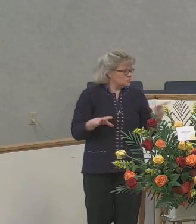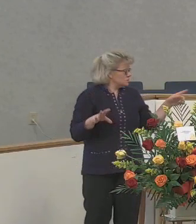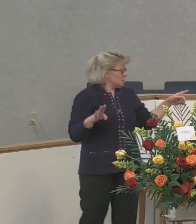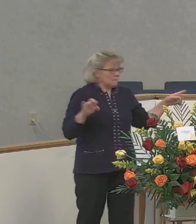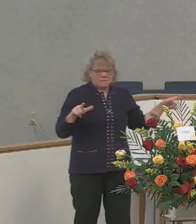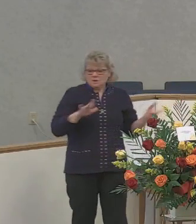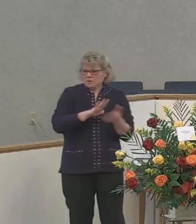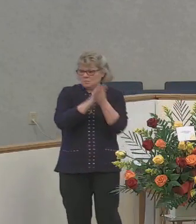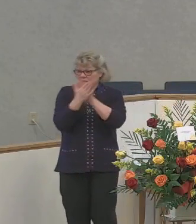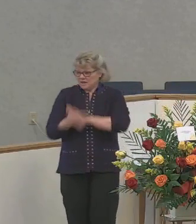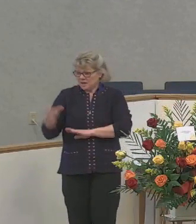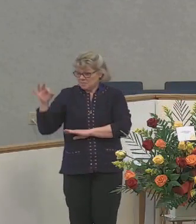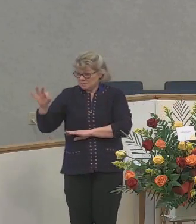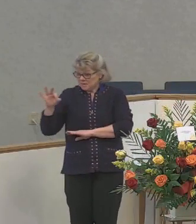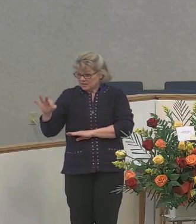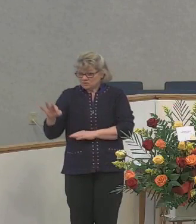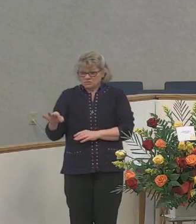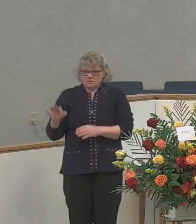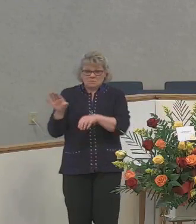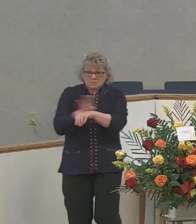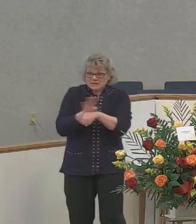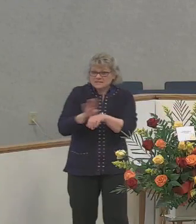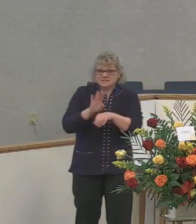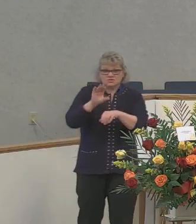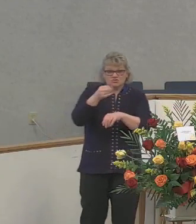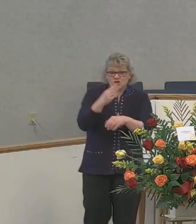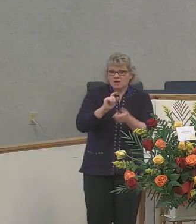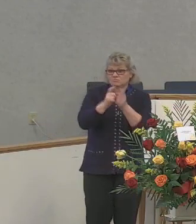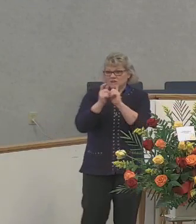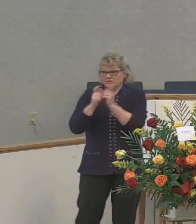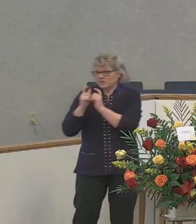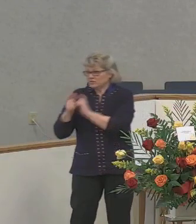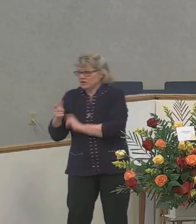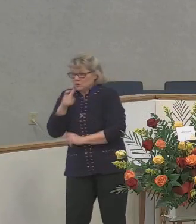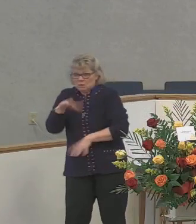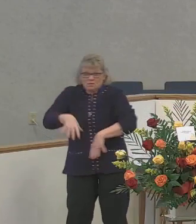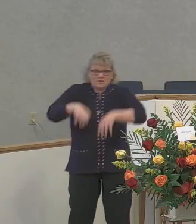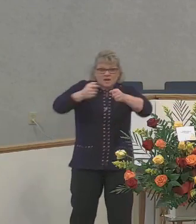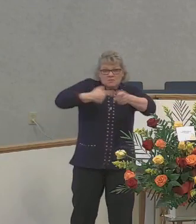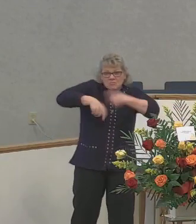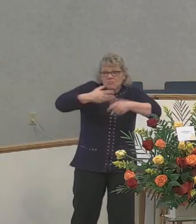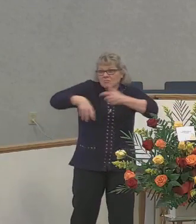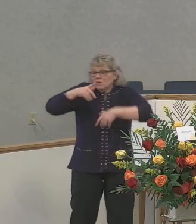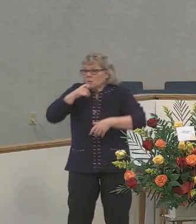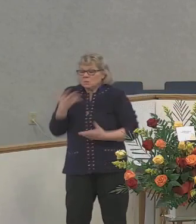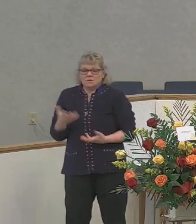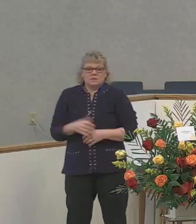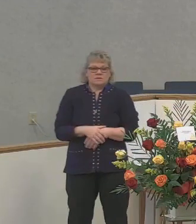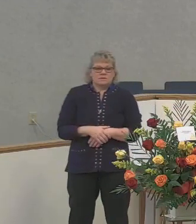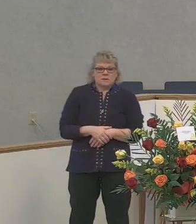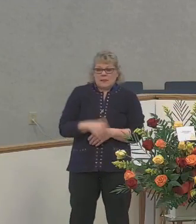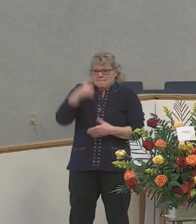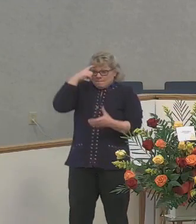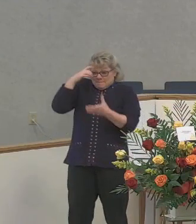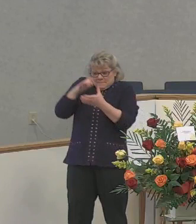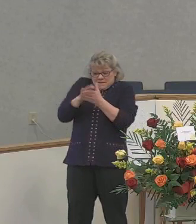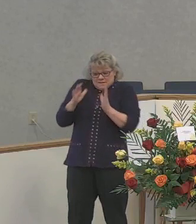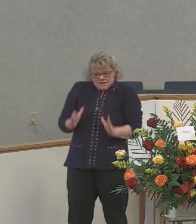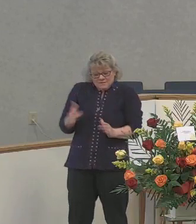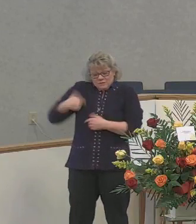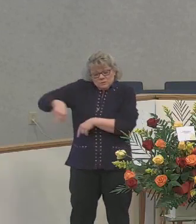pastor. Institutions, businesses have transitions all the time. But we as believers